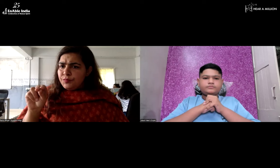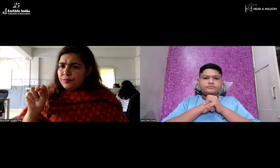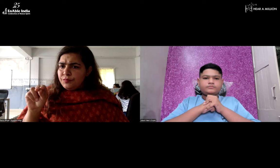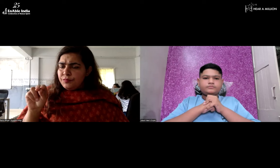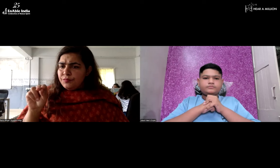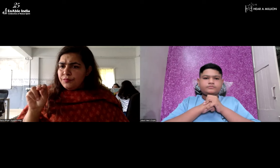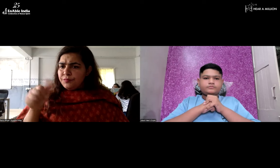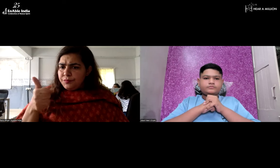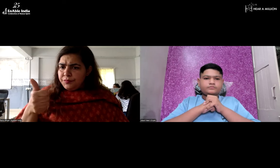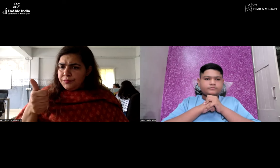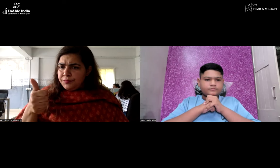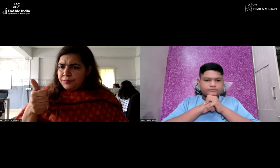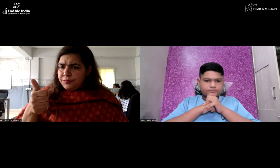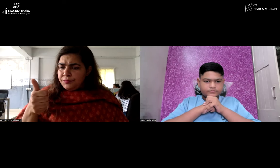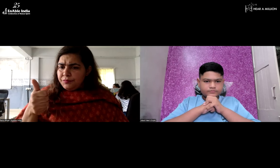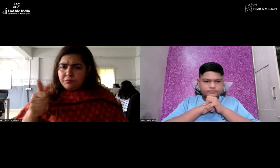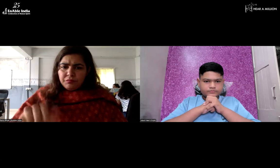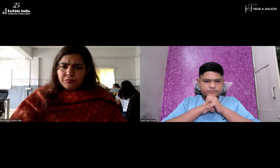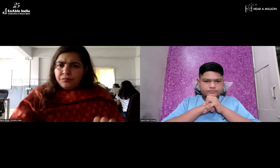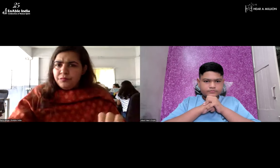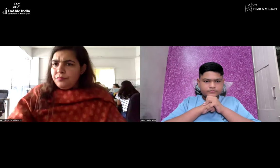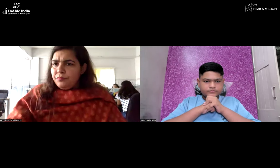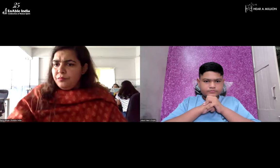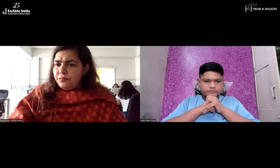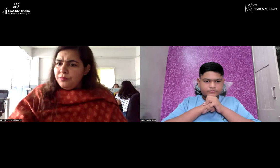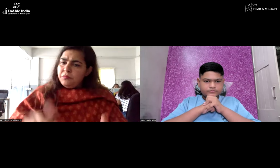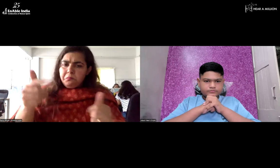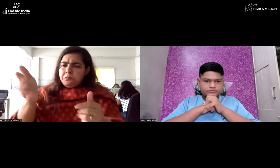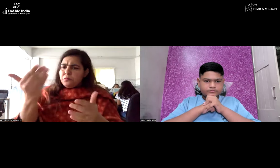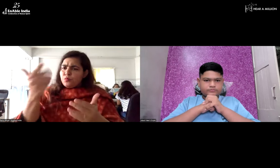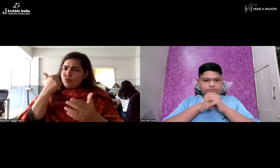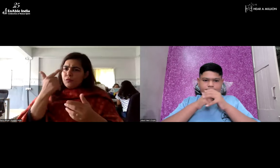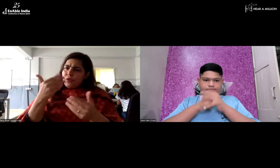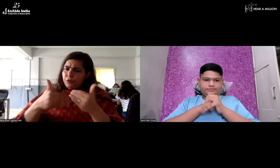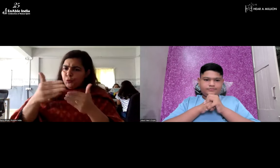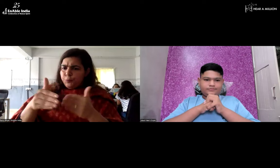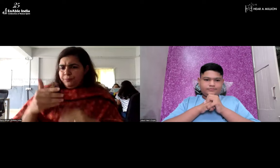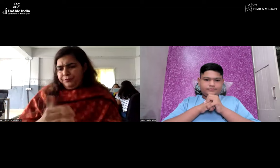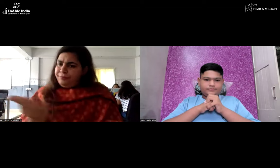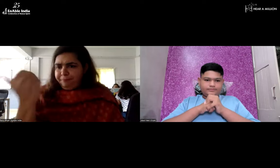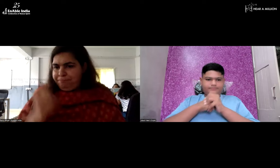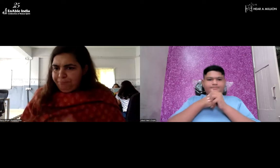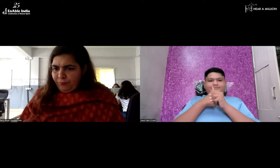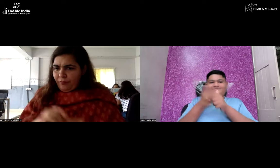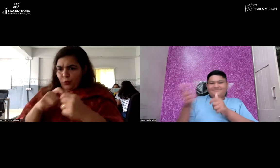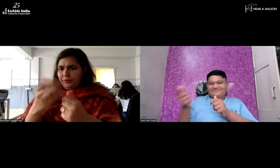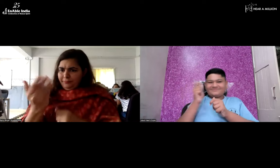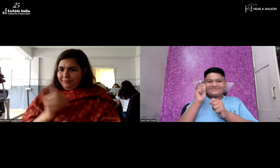So you have seen like different kind of inventions that have brought revolution, like the invention of the light